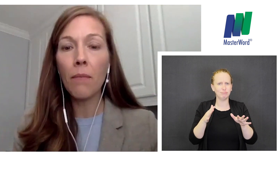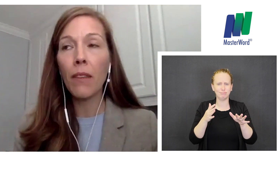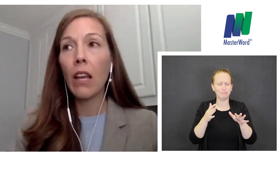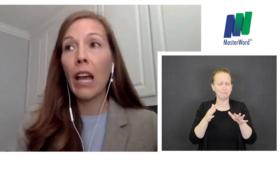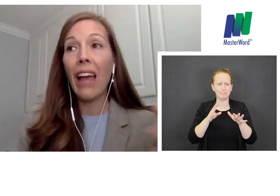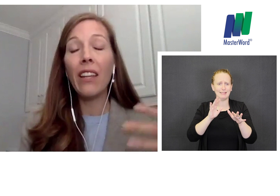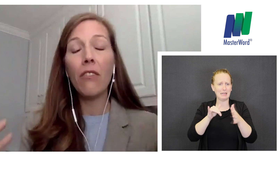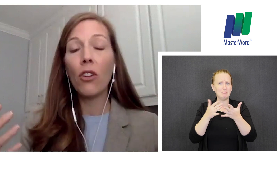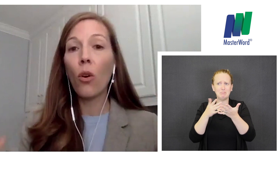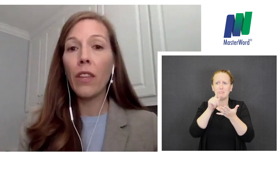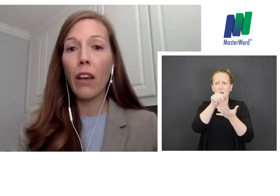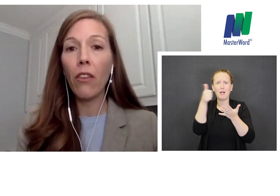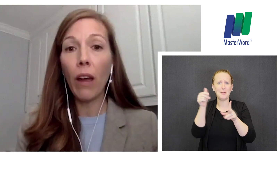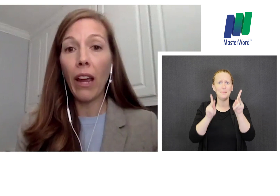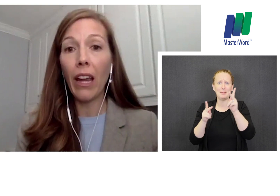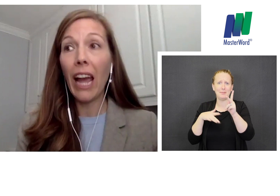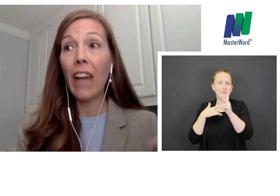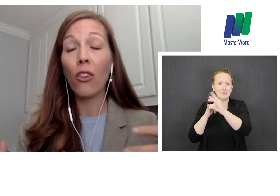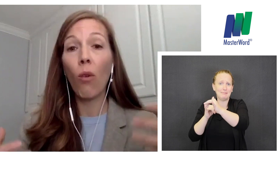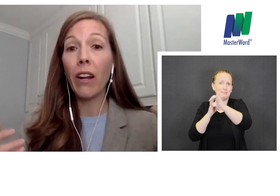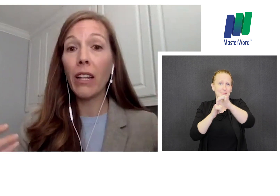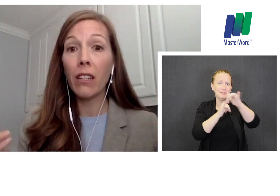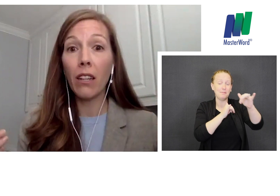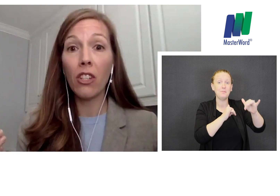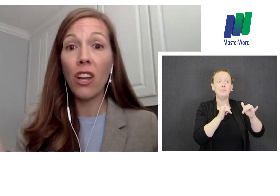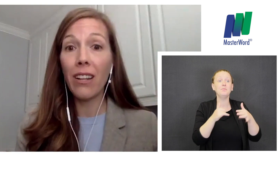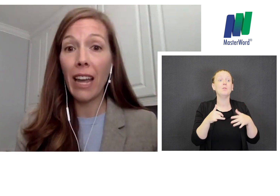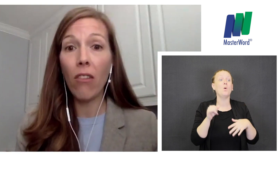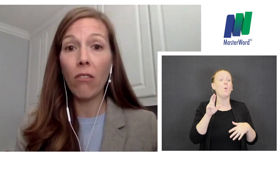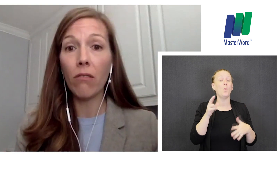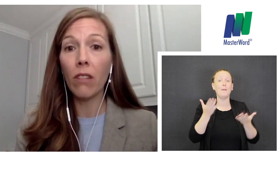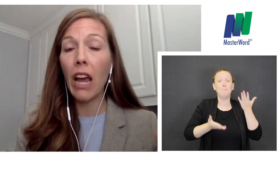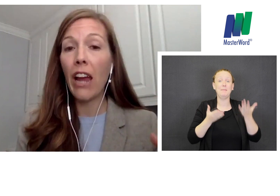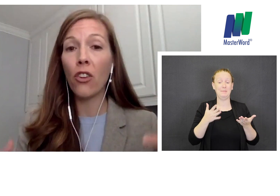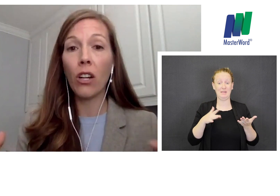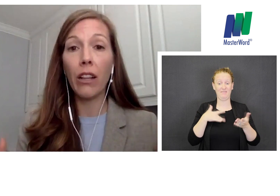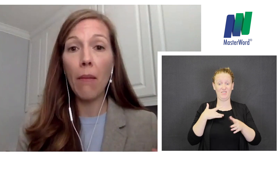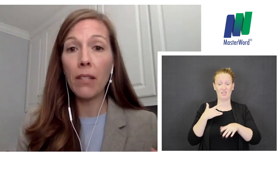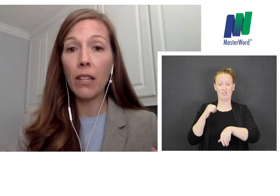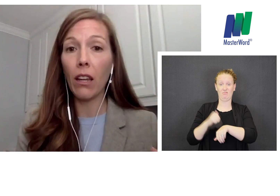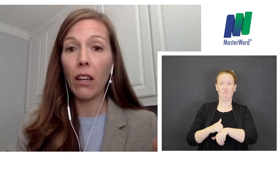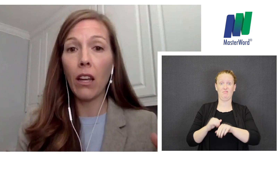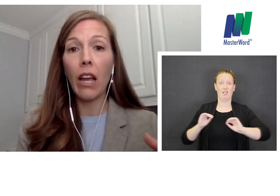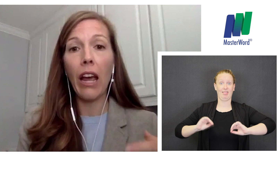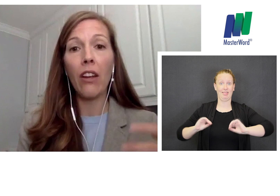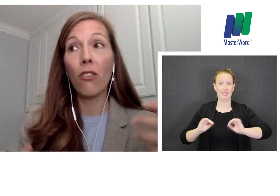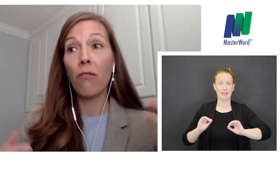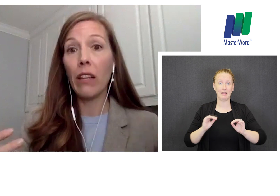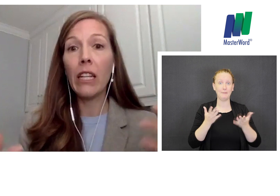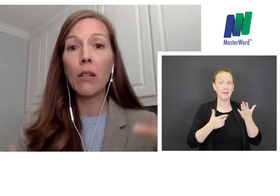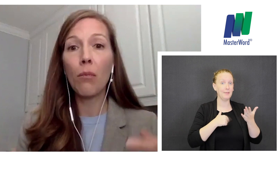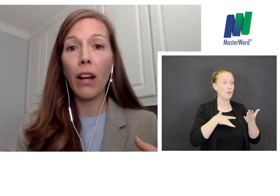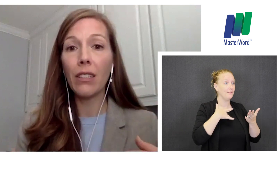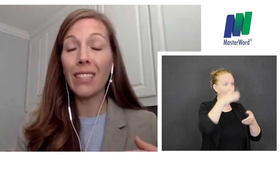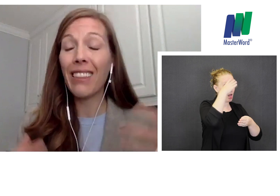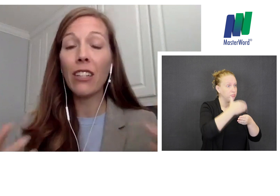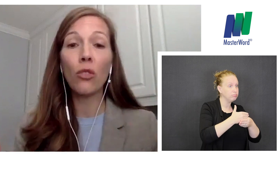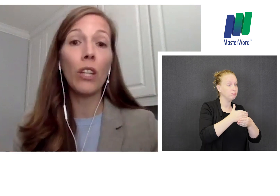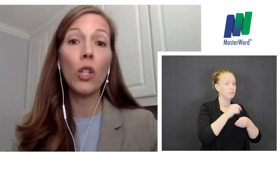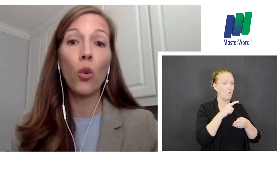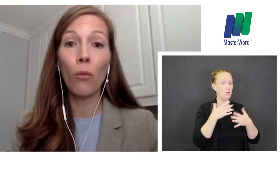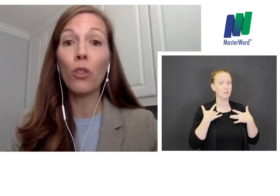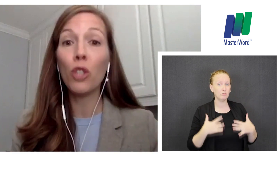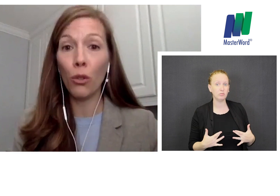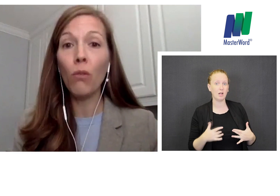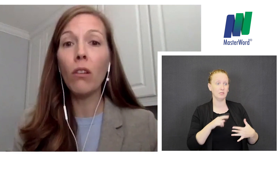sense. And then if you're going the other way and you're wanting to shut down and you're collapsing and you're feeling depressed, like that's